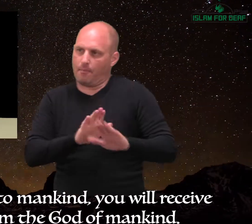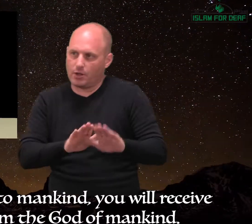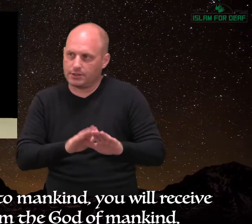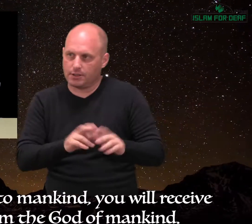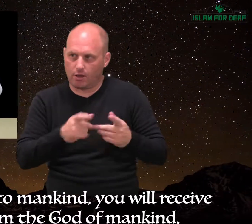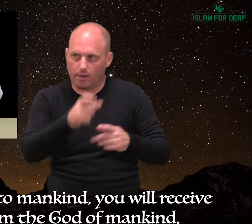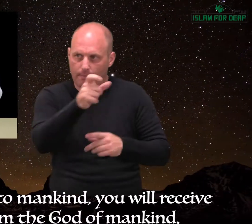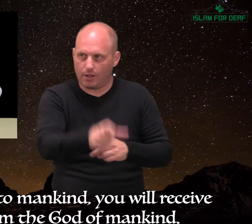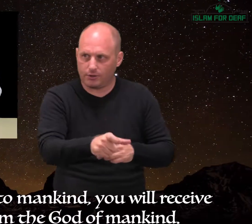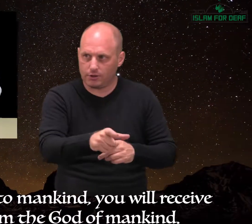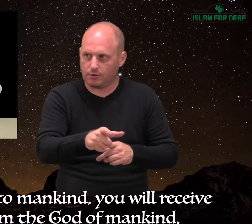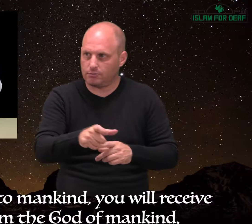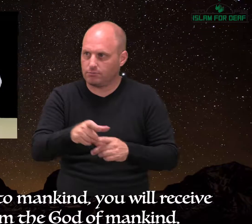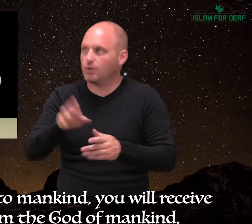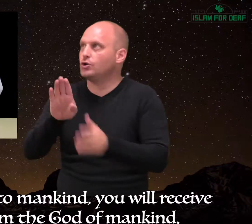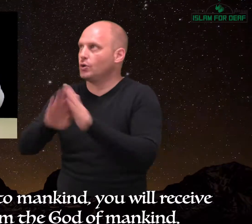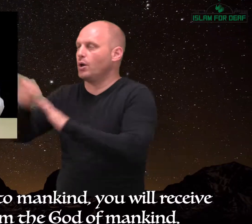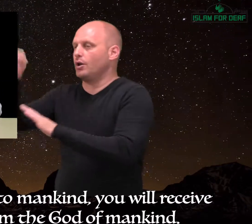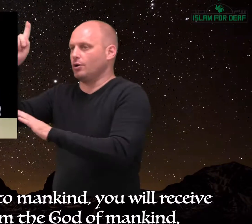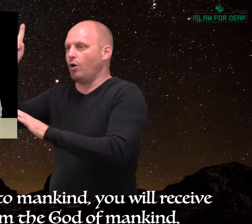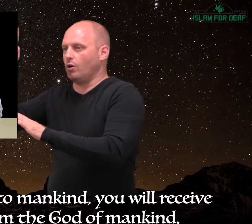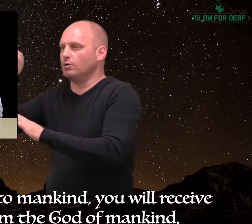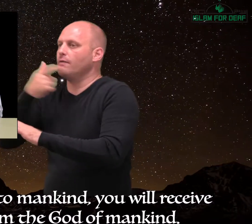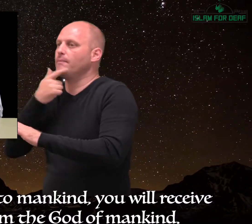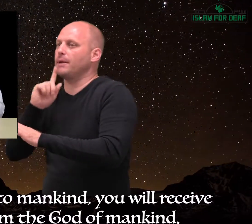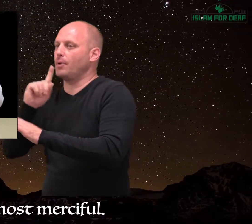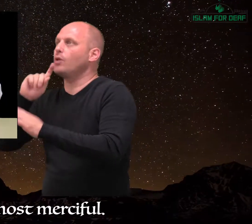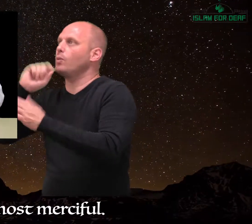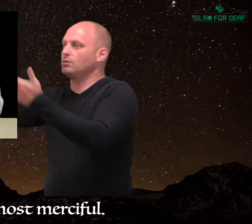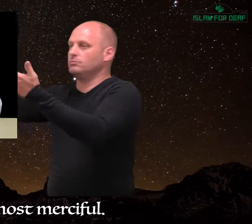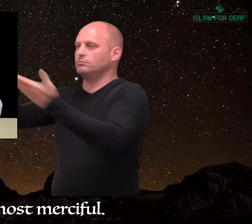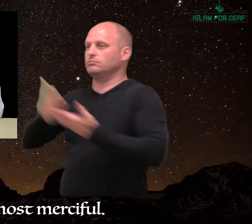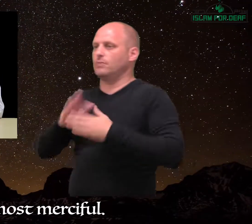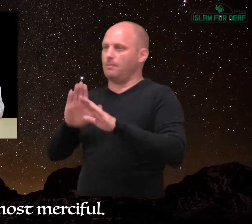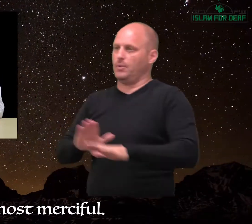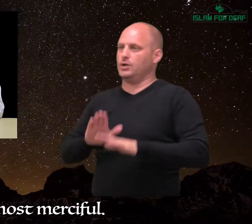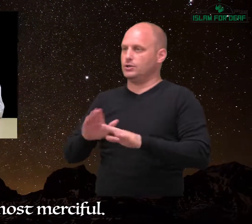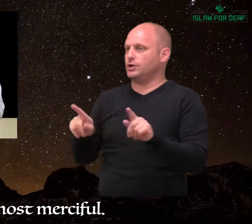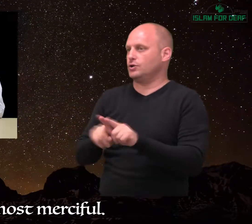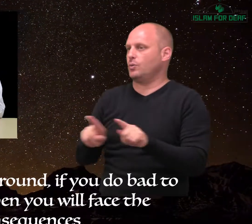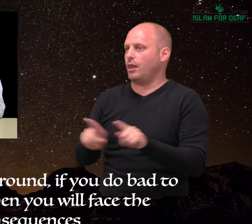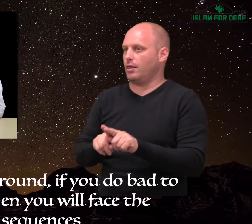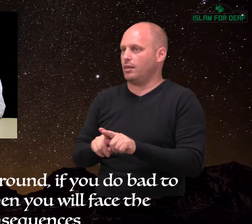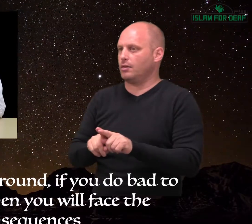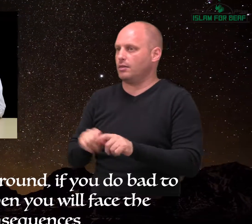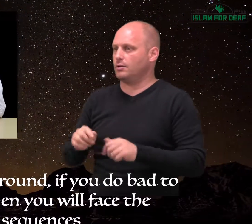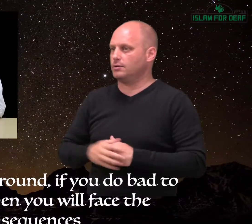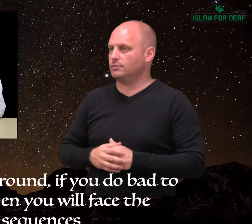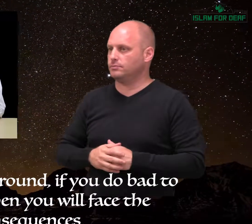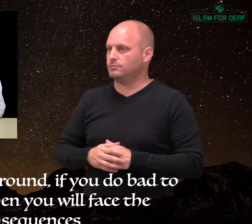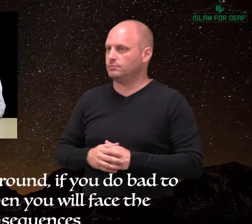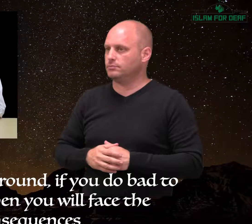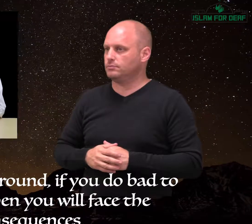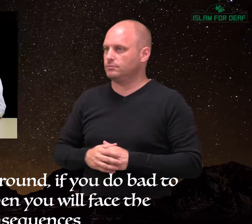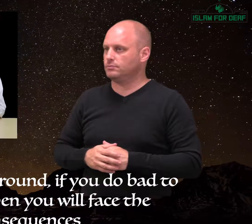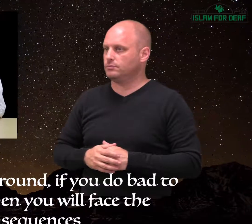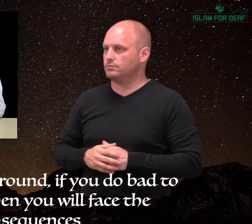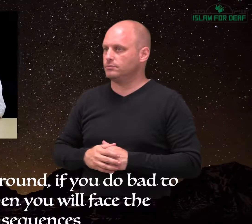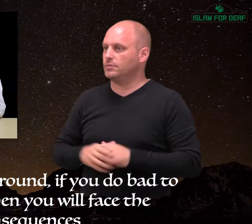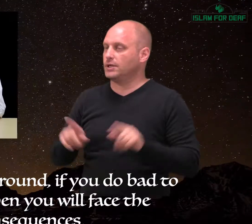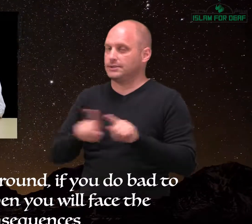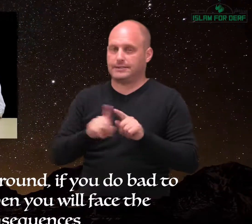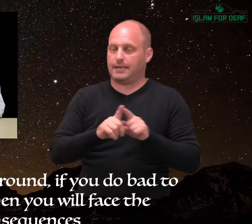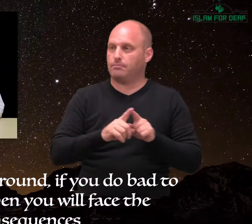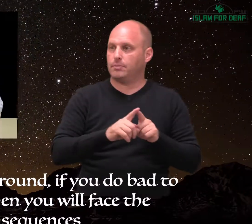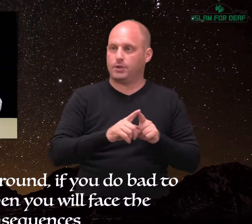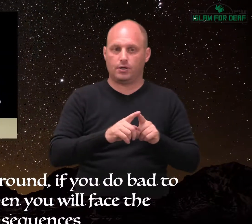you will receive the mercy from the God of mankind, the most merciful. And other way around, you